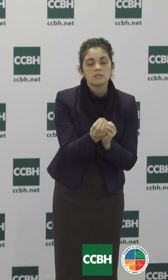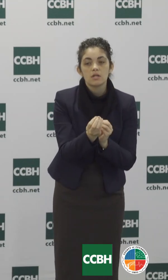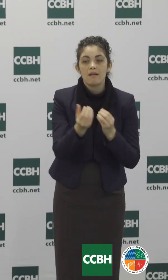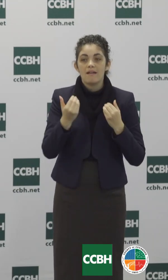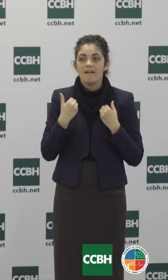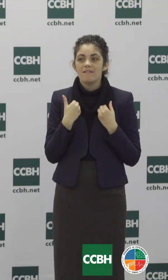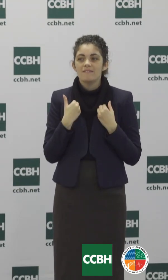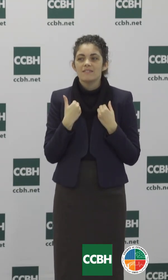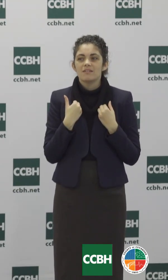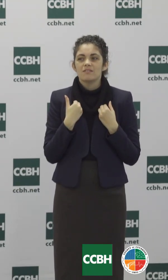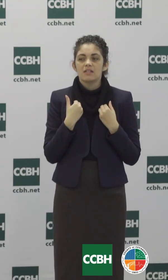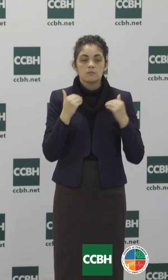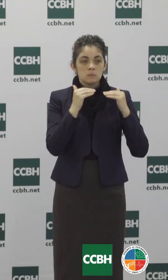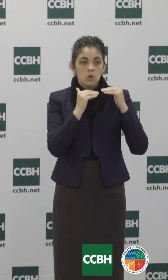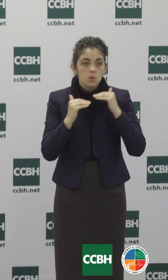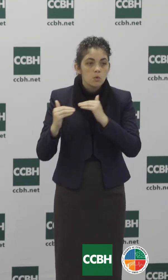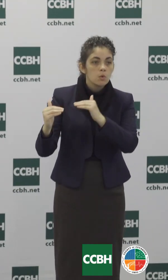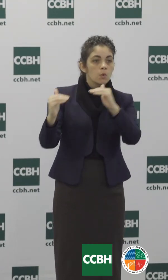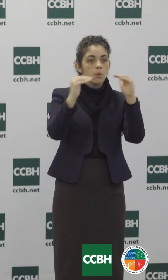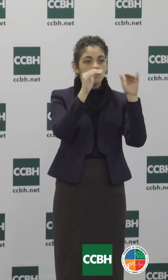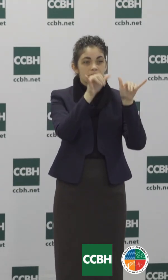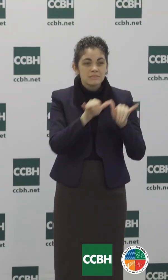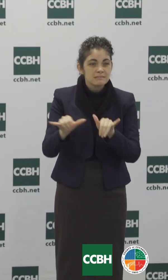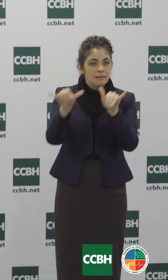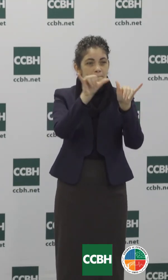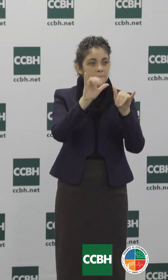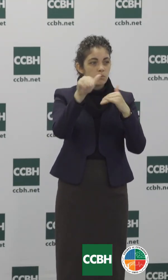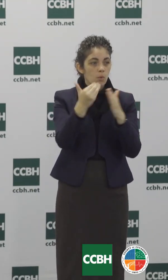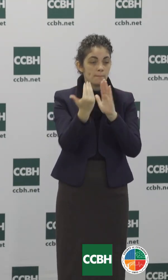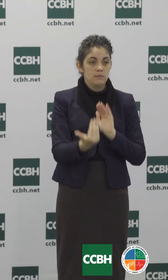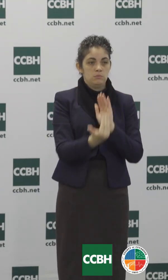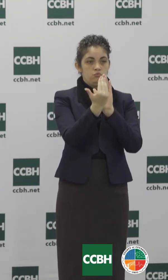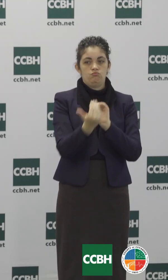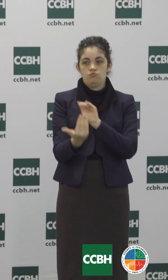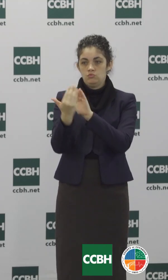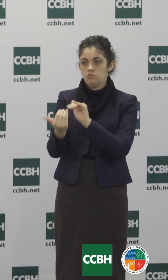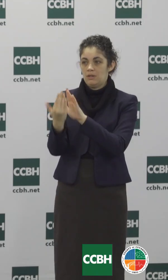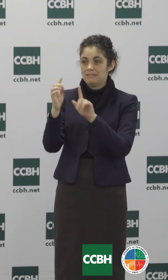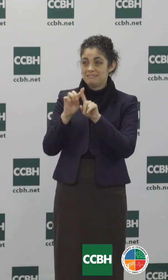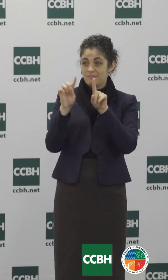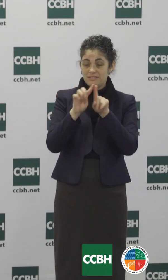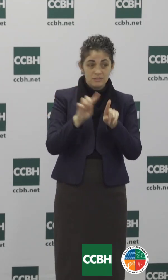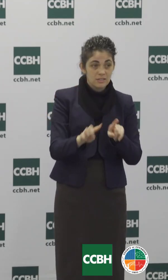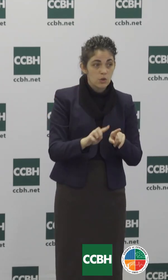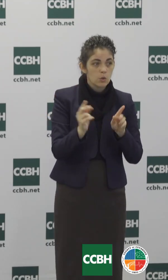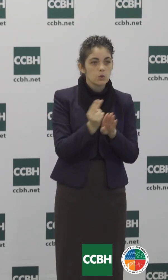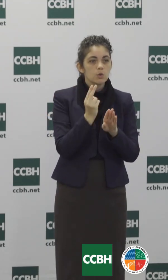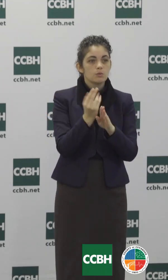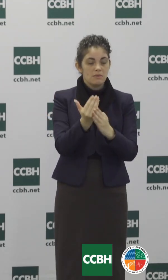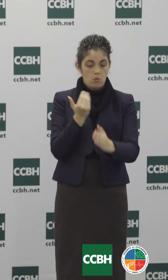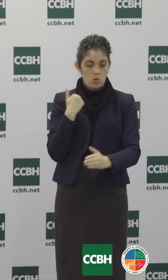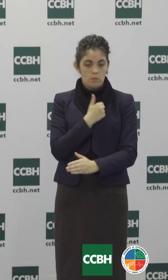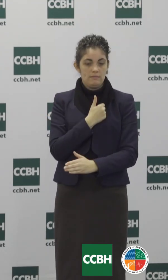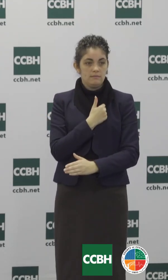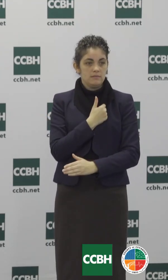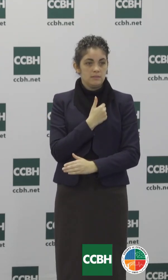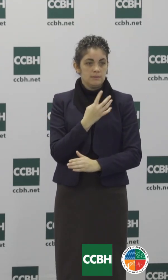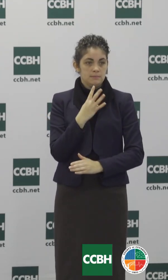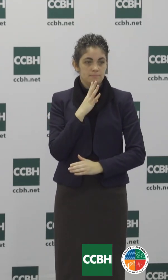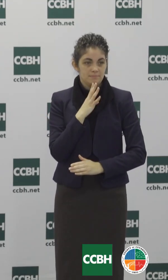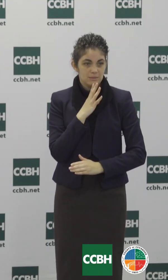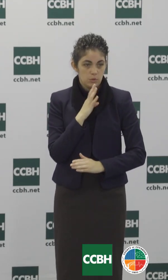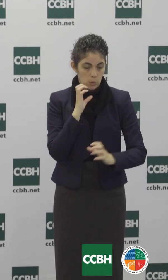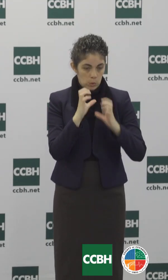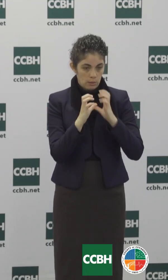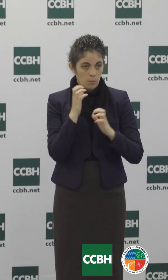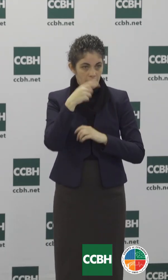have uniformly been supportive of that approach and have actually, in most cases, already done that before we've even talked to them. So that's